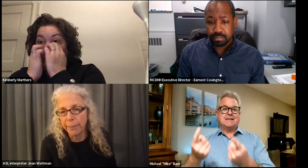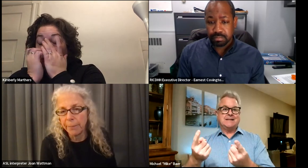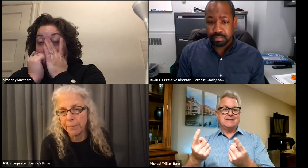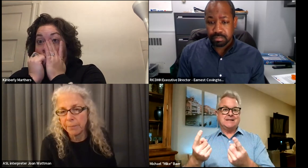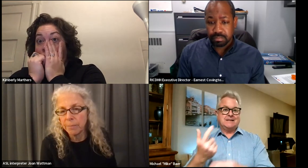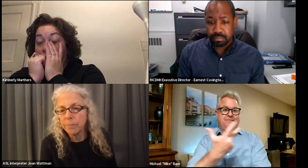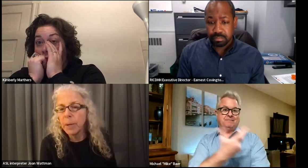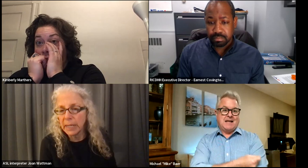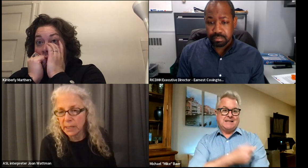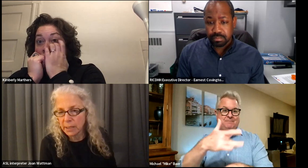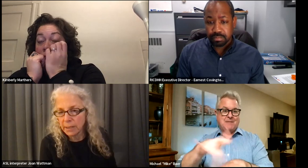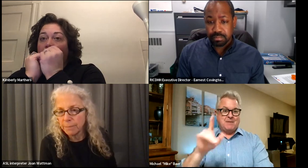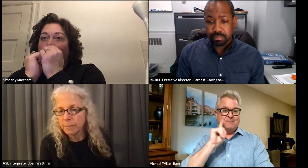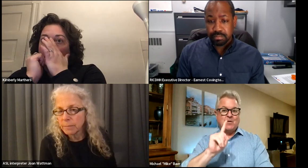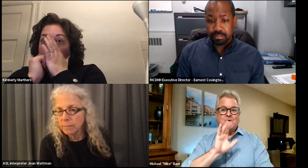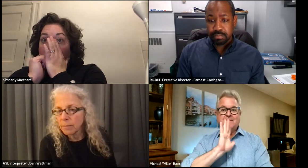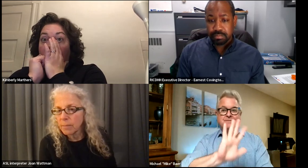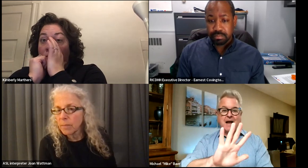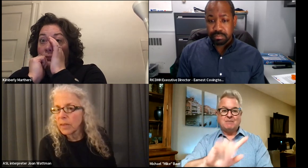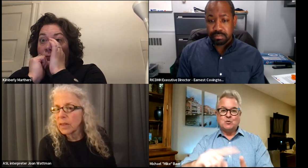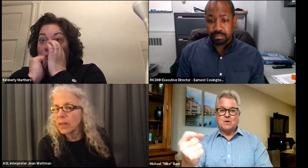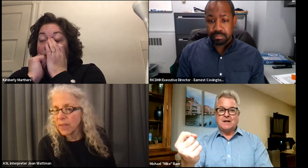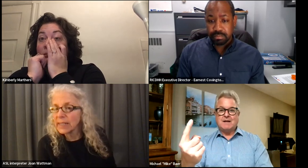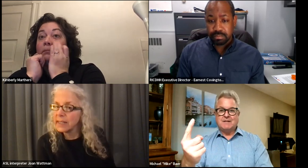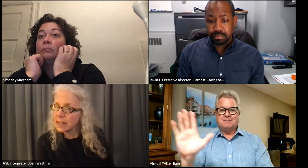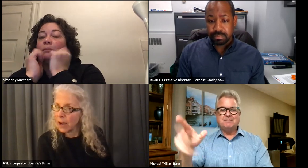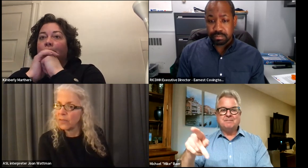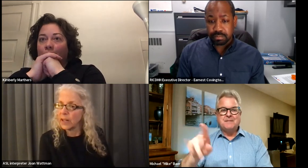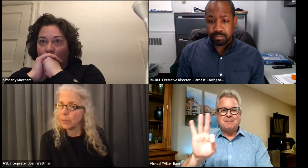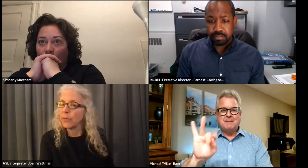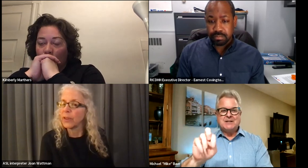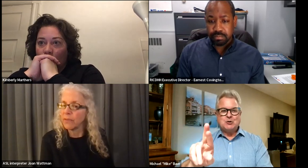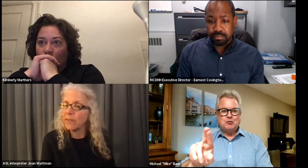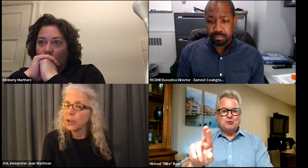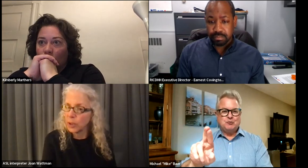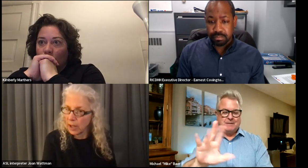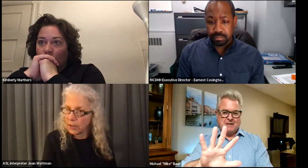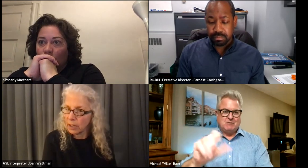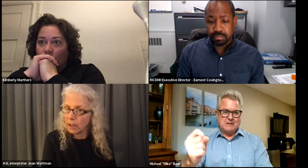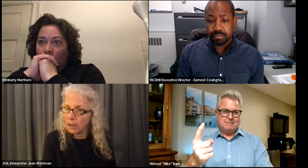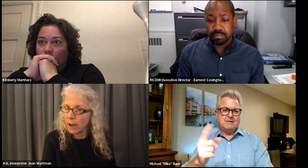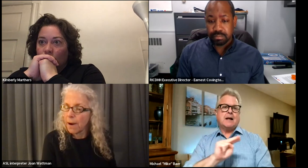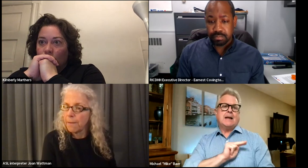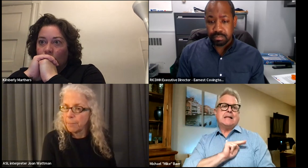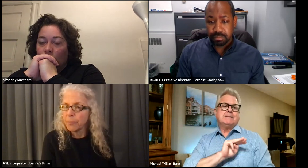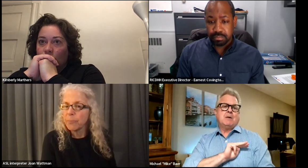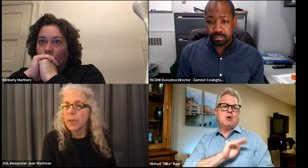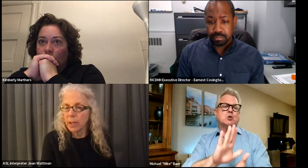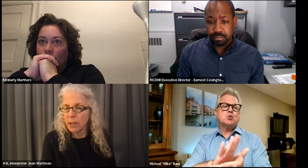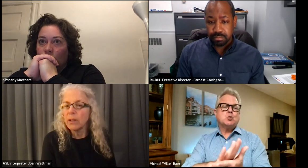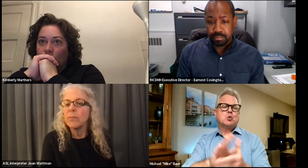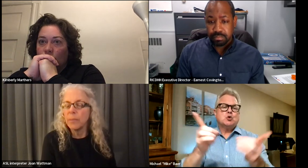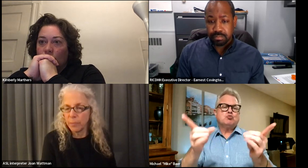morning, but the vaccines are now available for the 5 to 11